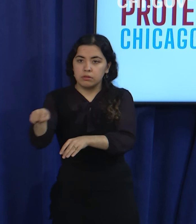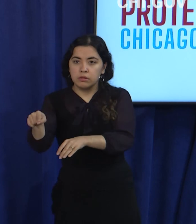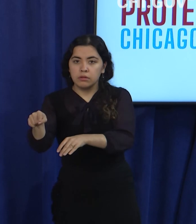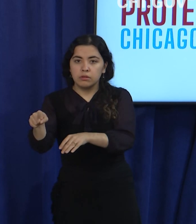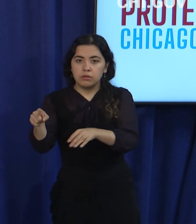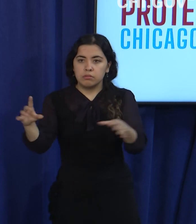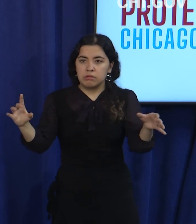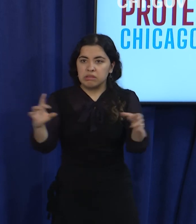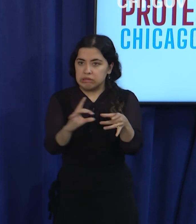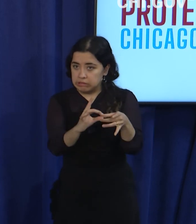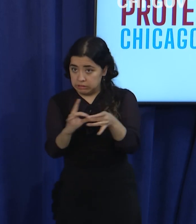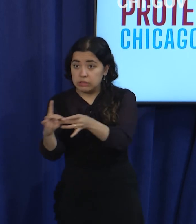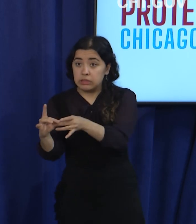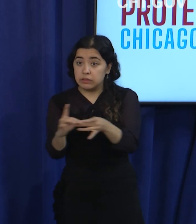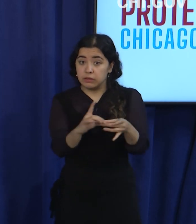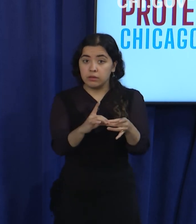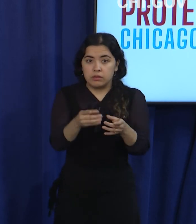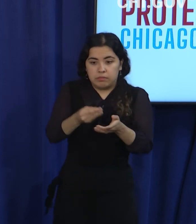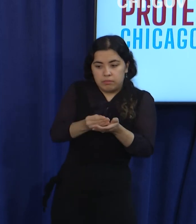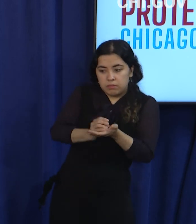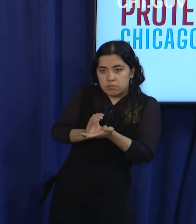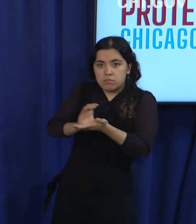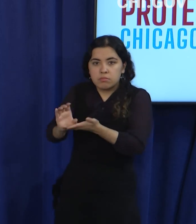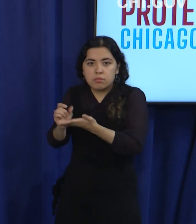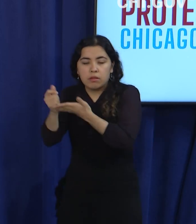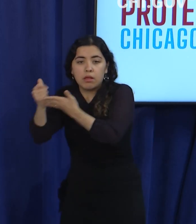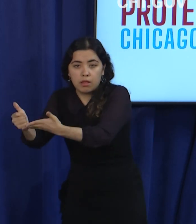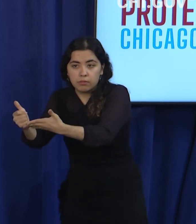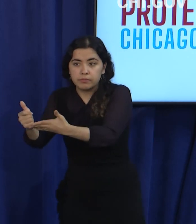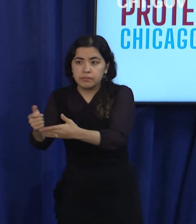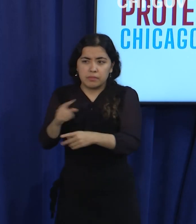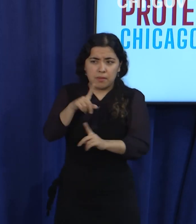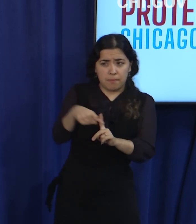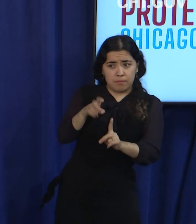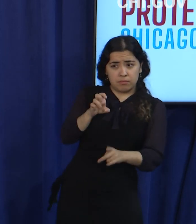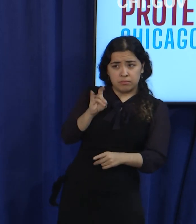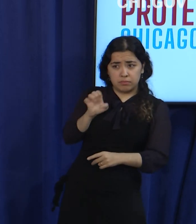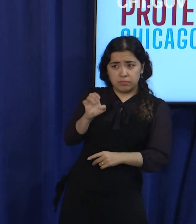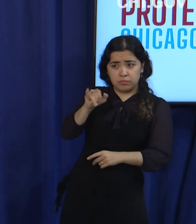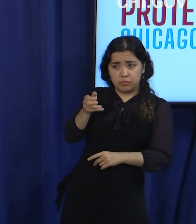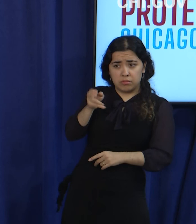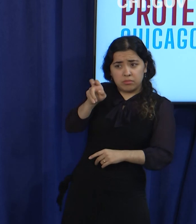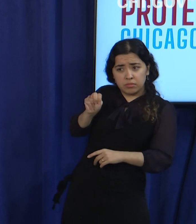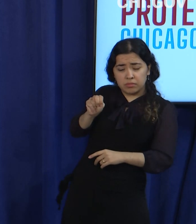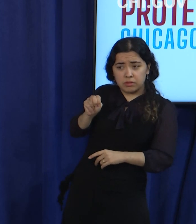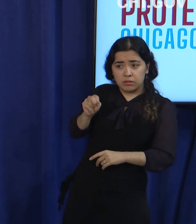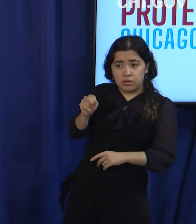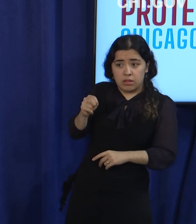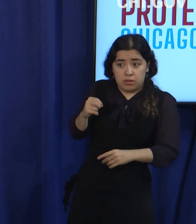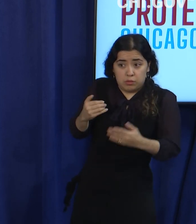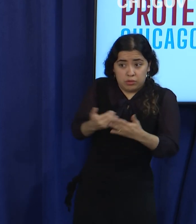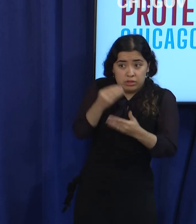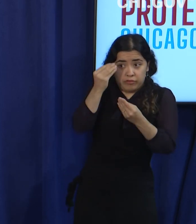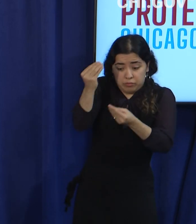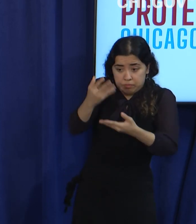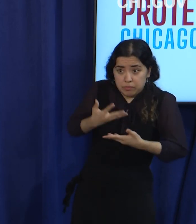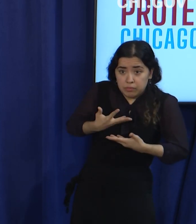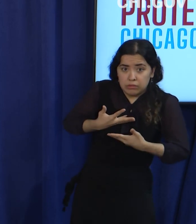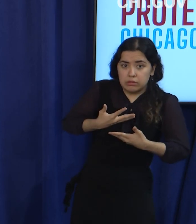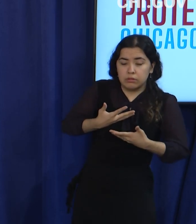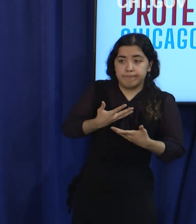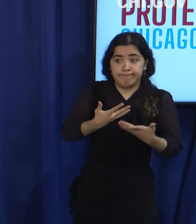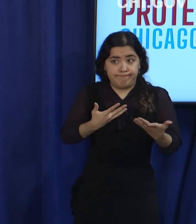don't have any new information on that. And I know that case, I believe, continues to be